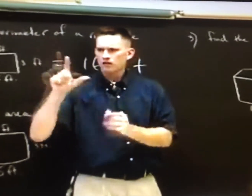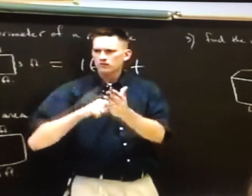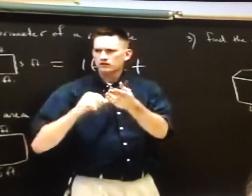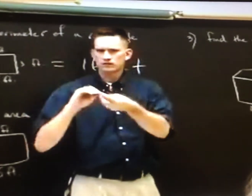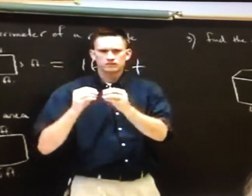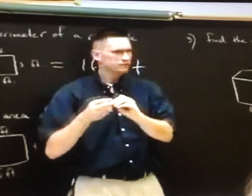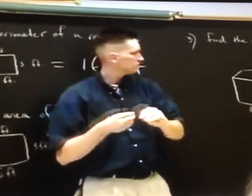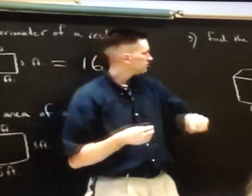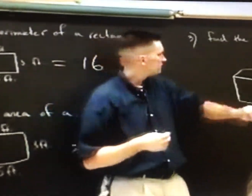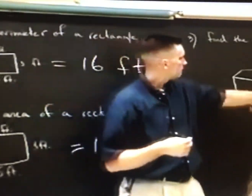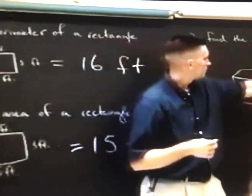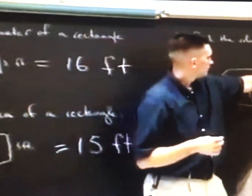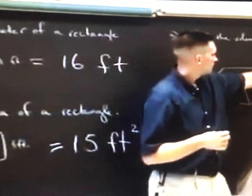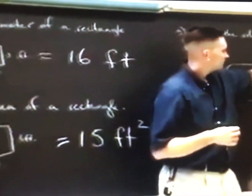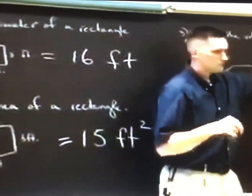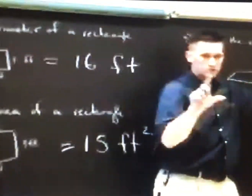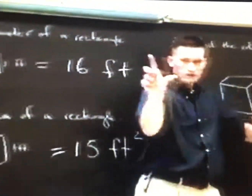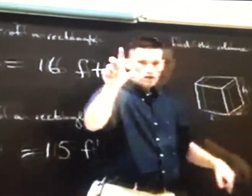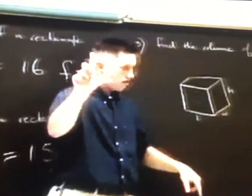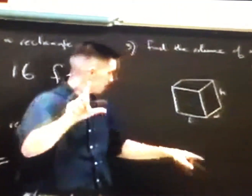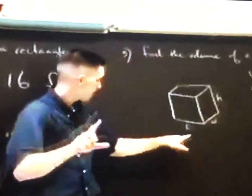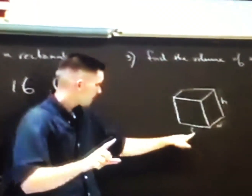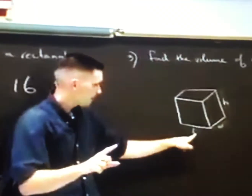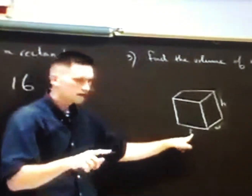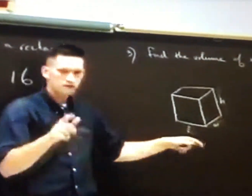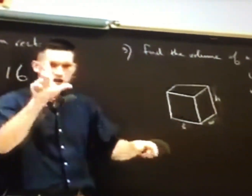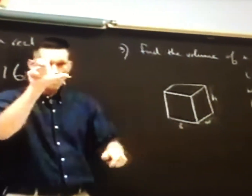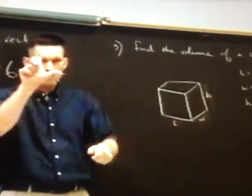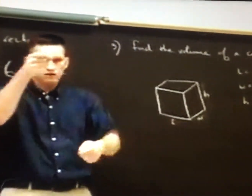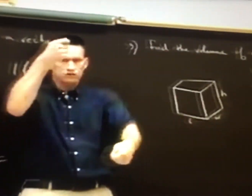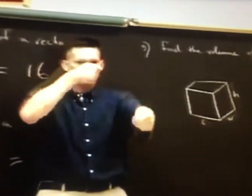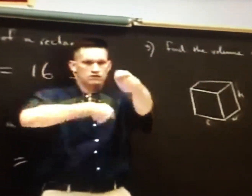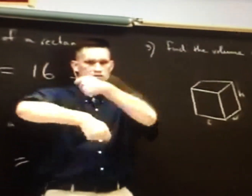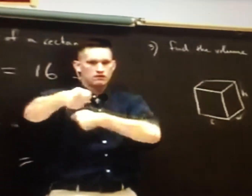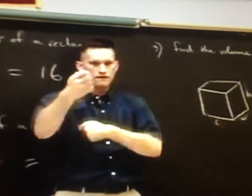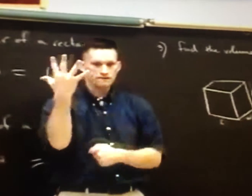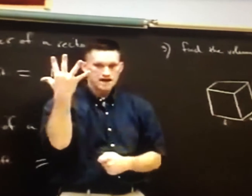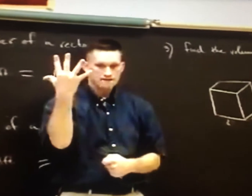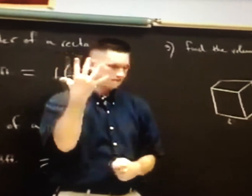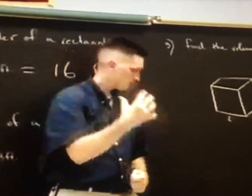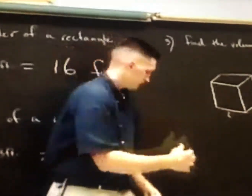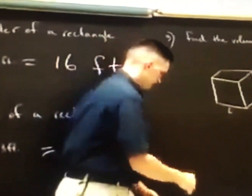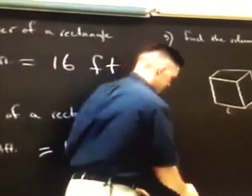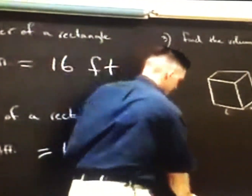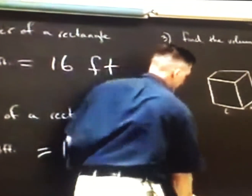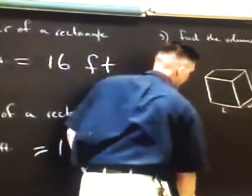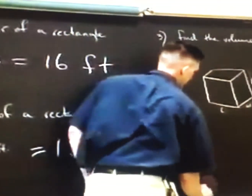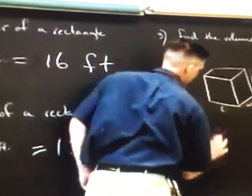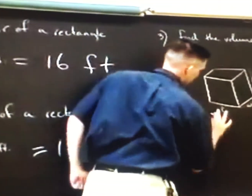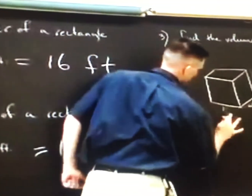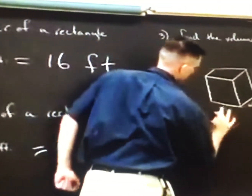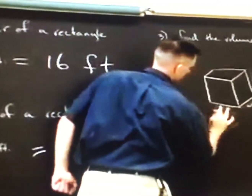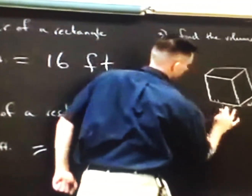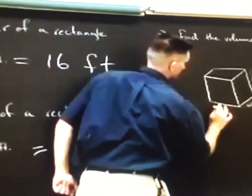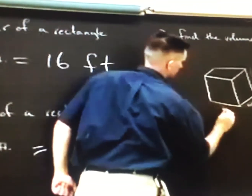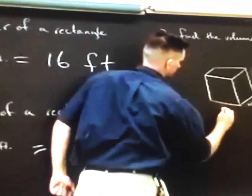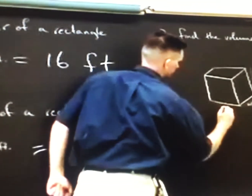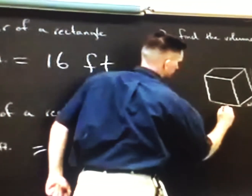What's the number of the length? Where do you find that? Very good. So we trade the L length here. We see it